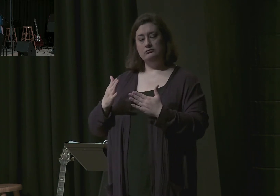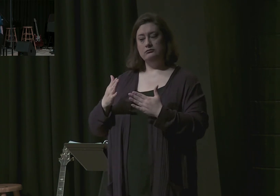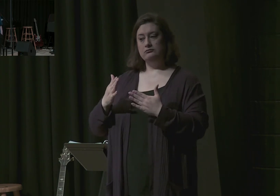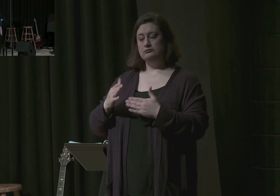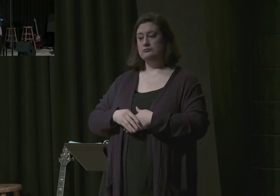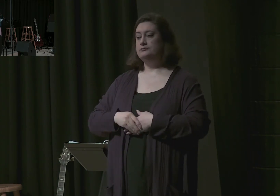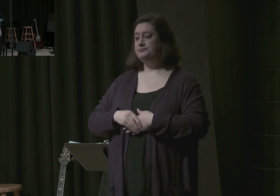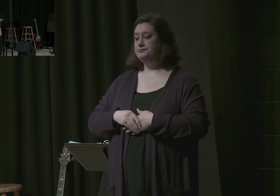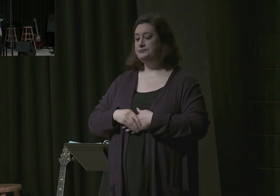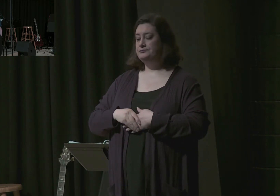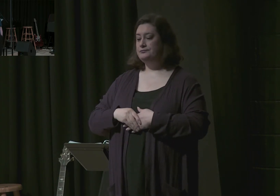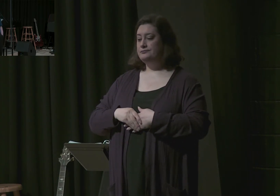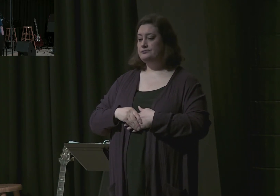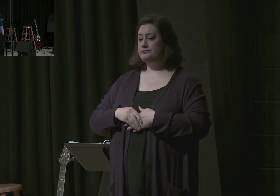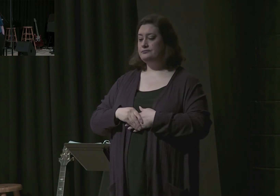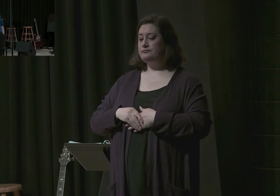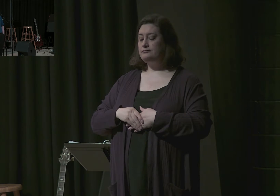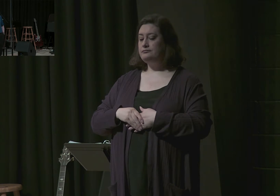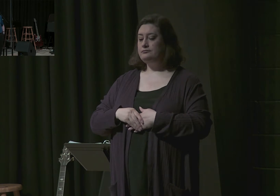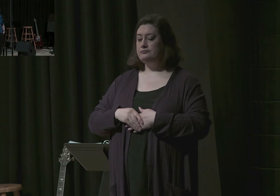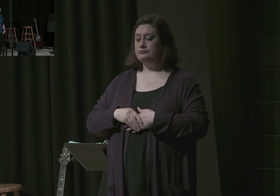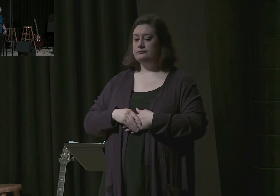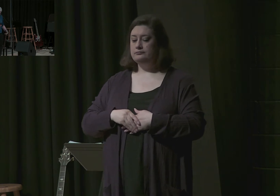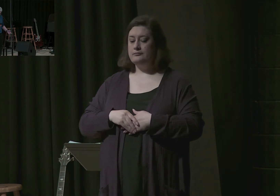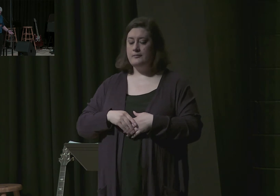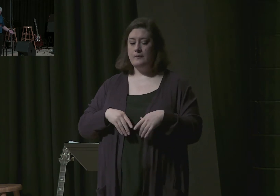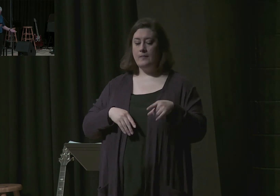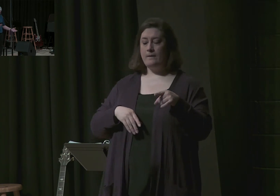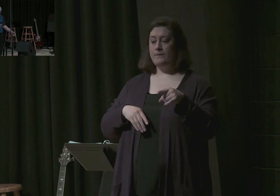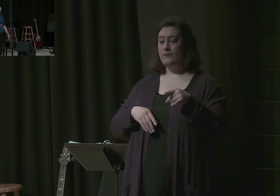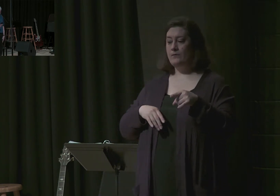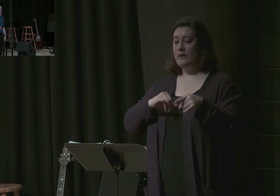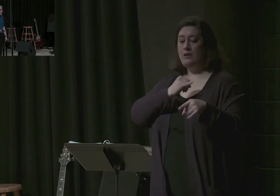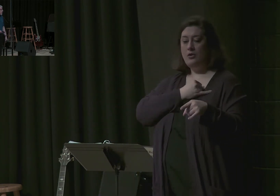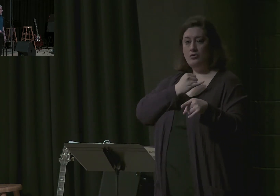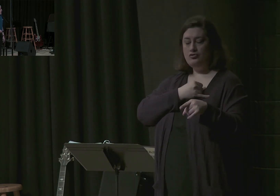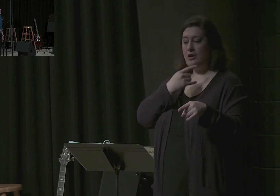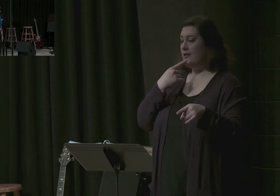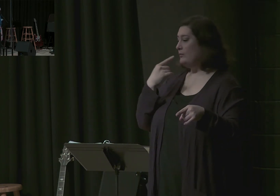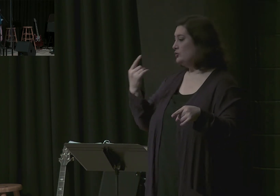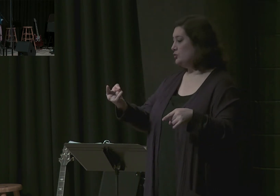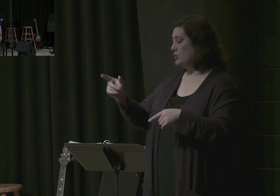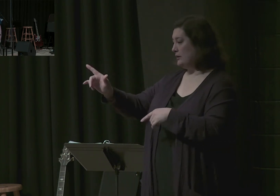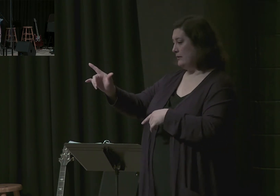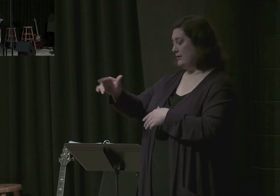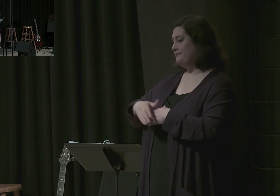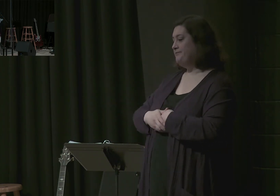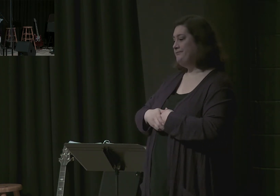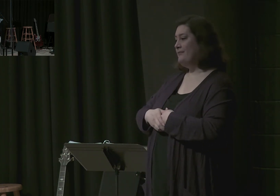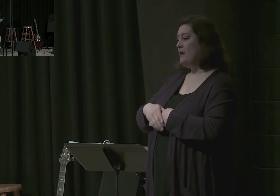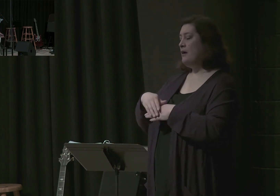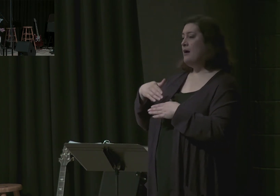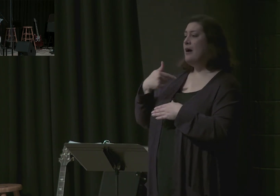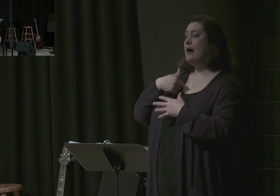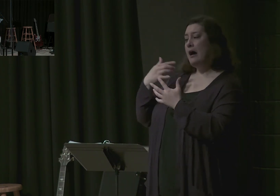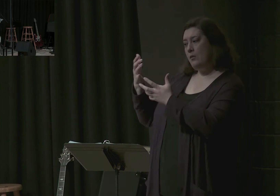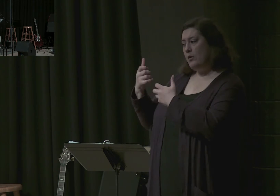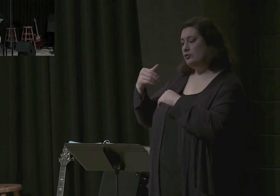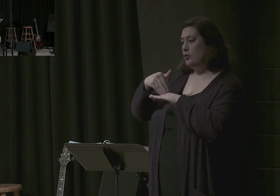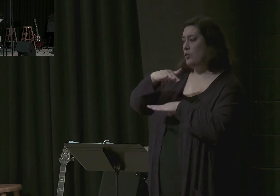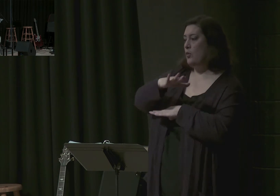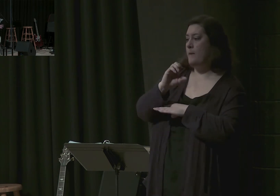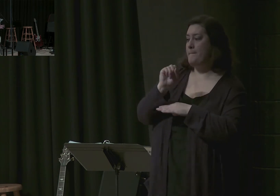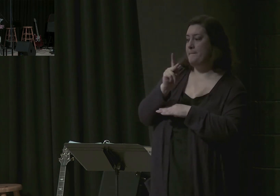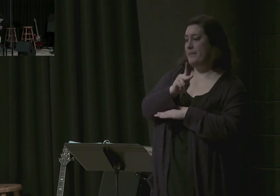25, as soon as Rachel had borne Joseph, Jacob said to Laban, "Send me away, that I may go to my